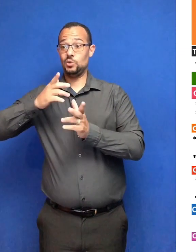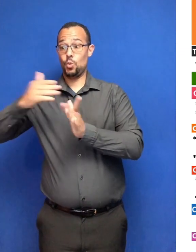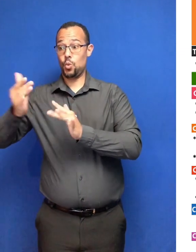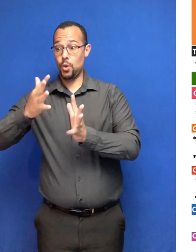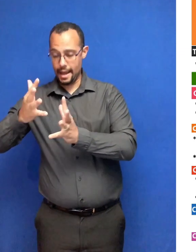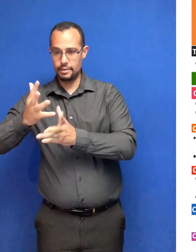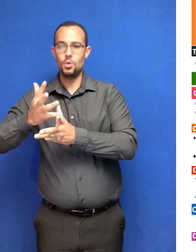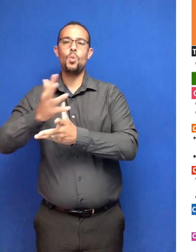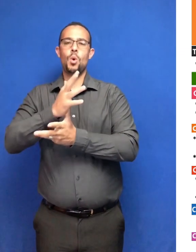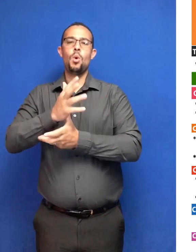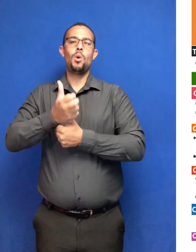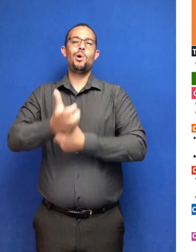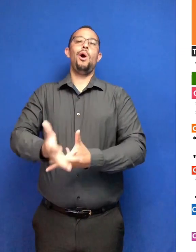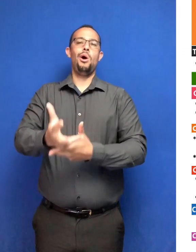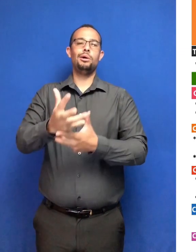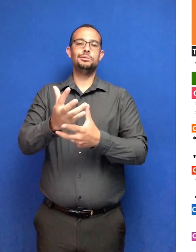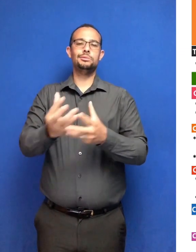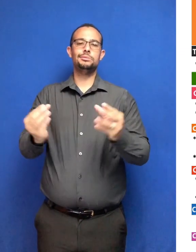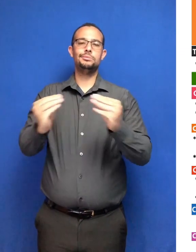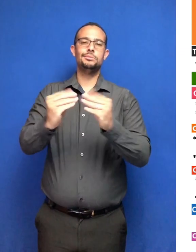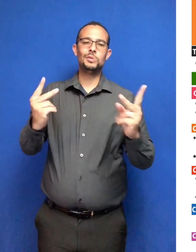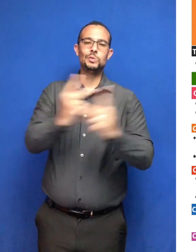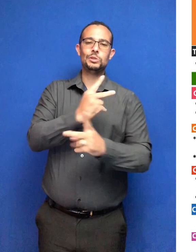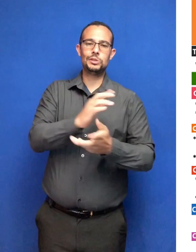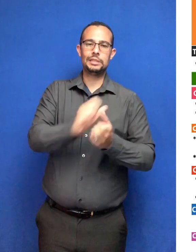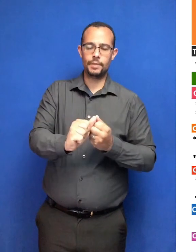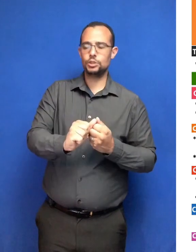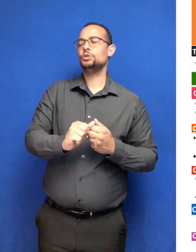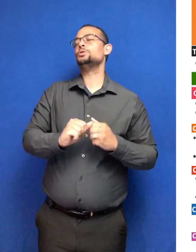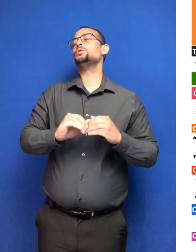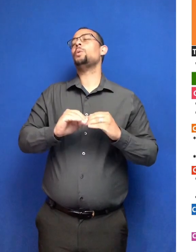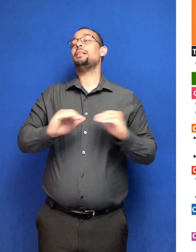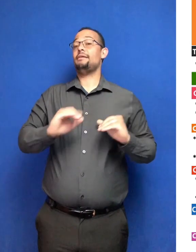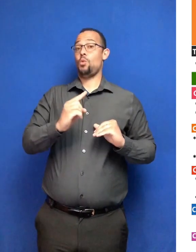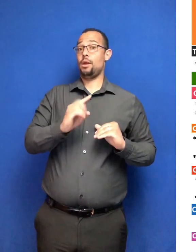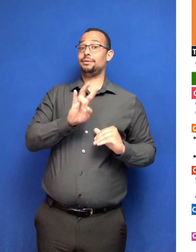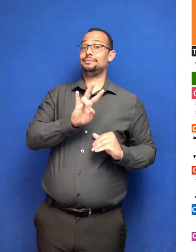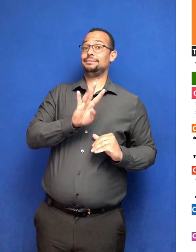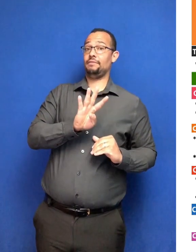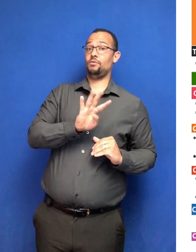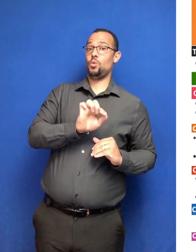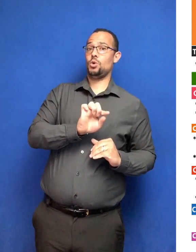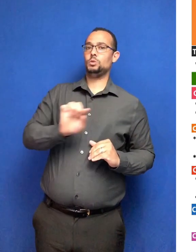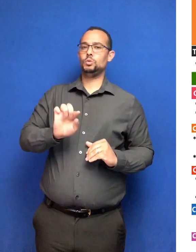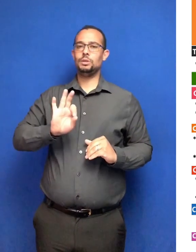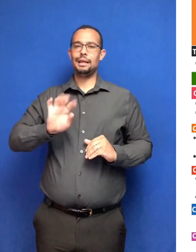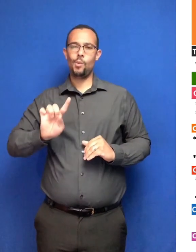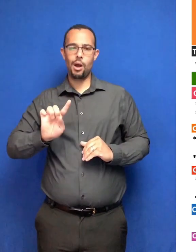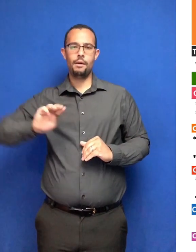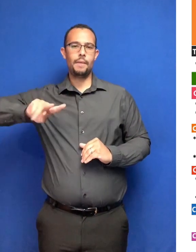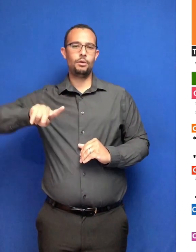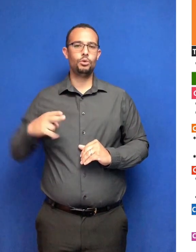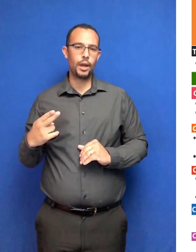that happens. The category 1 has winds of 74 to 95 miles an hour. With